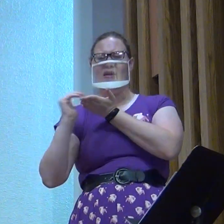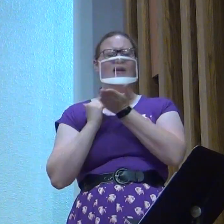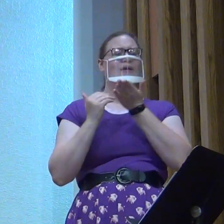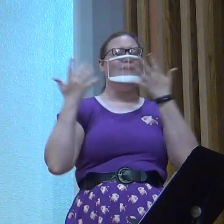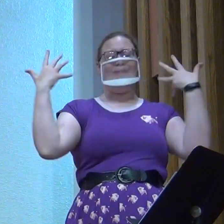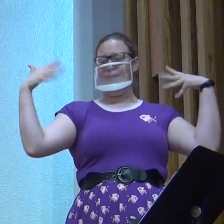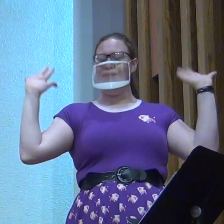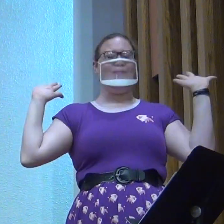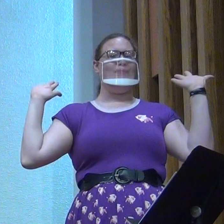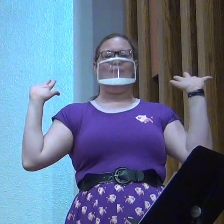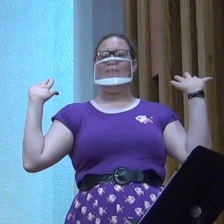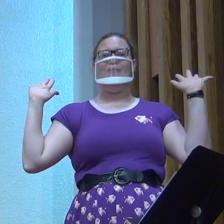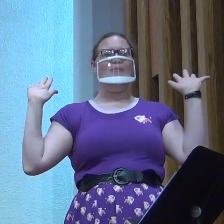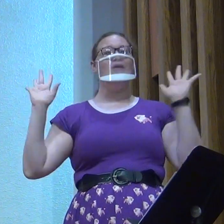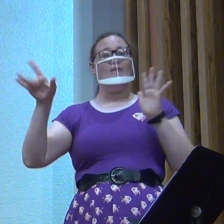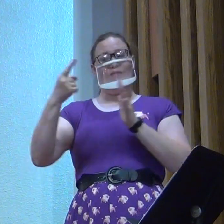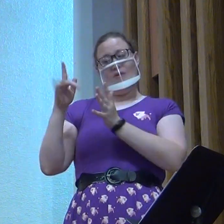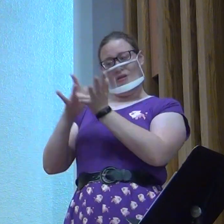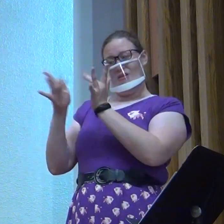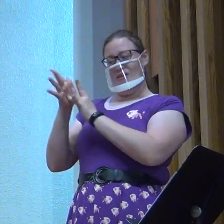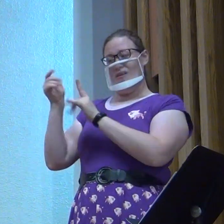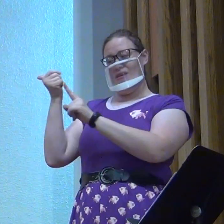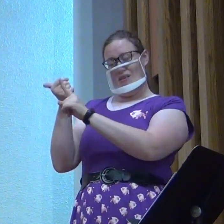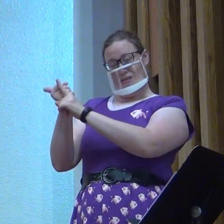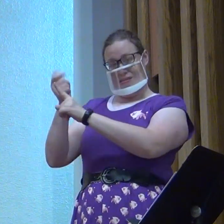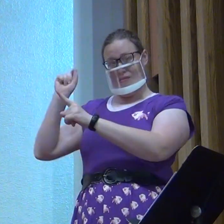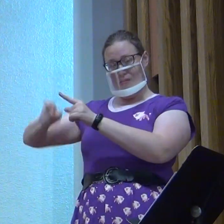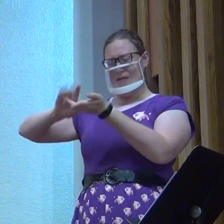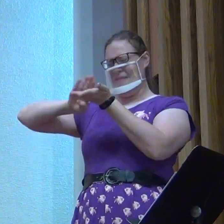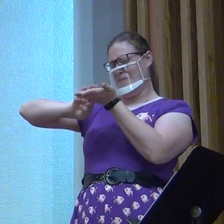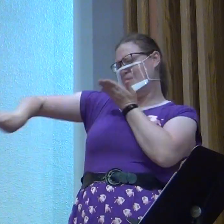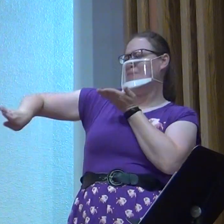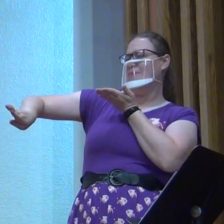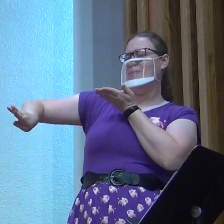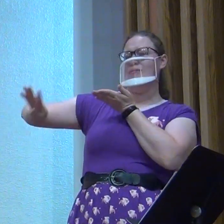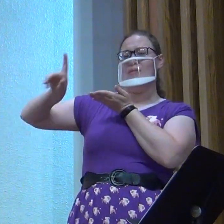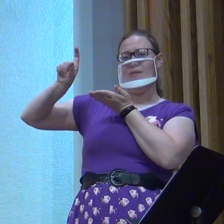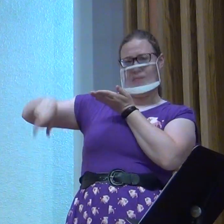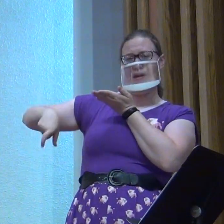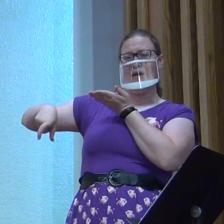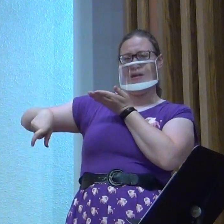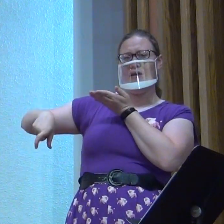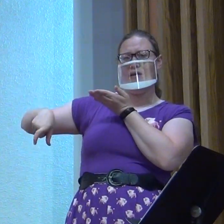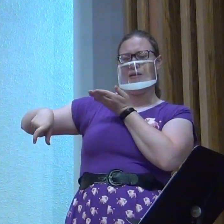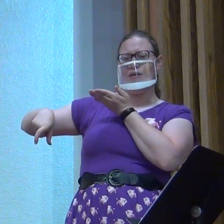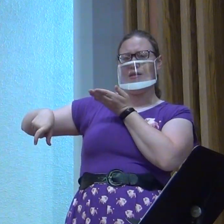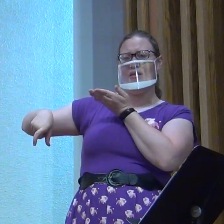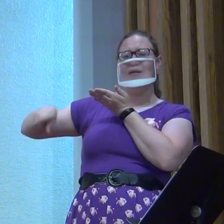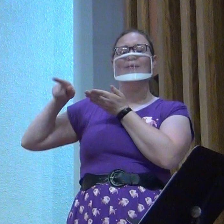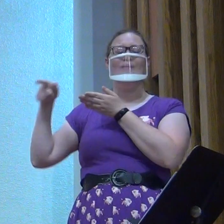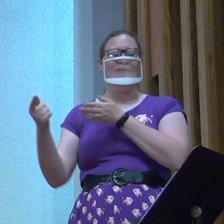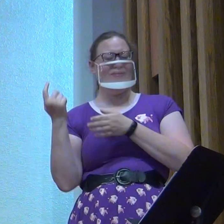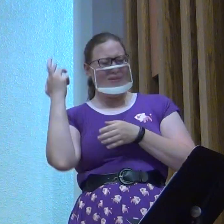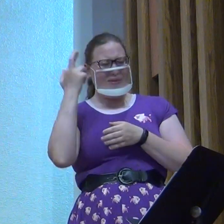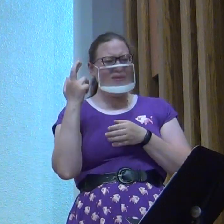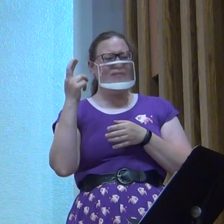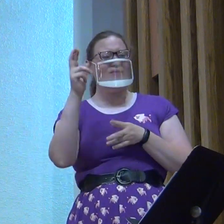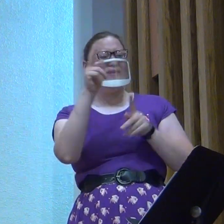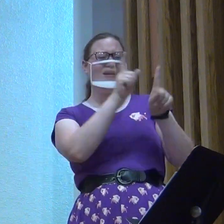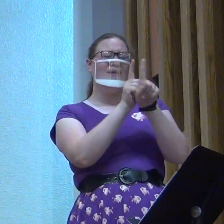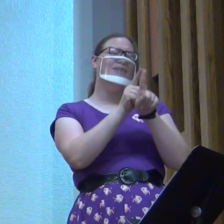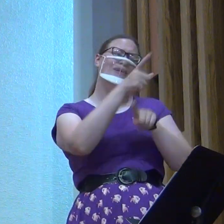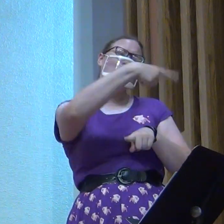Jesus would first suffer ultimate rejection. He understood the desire of